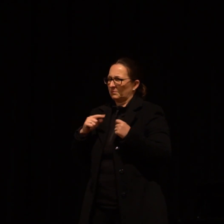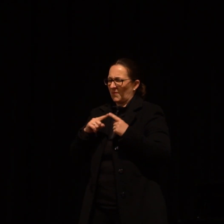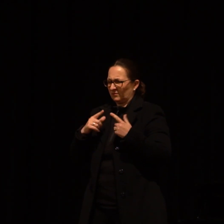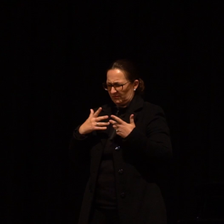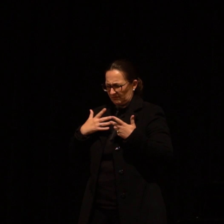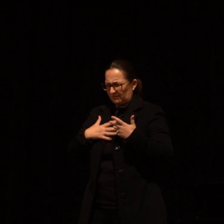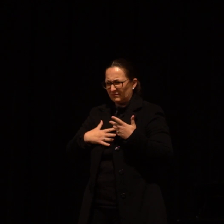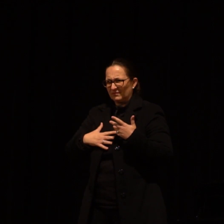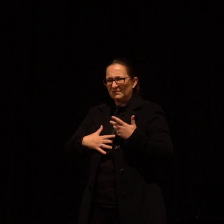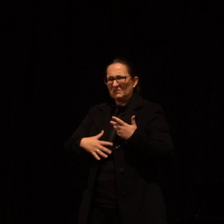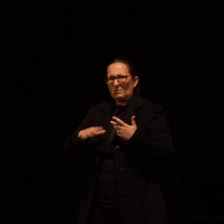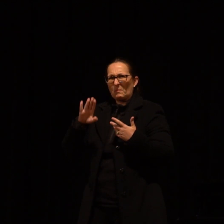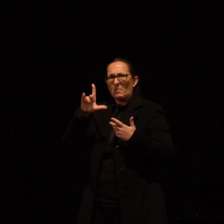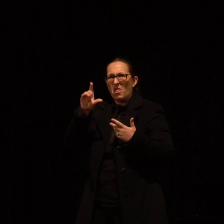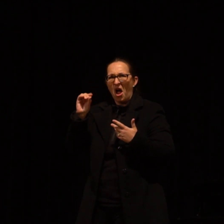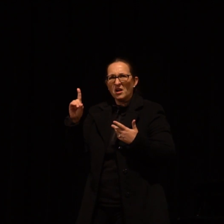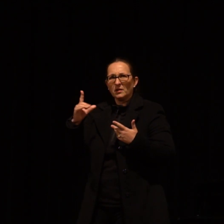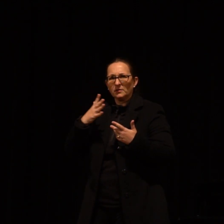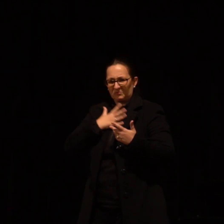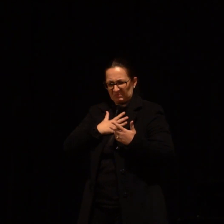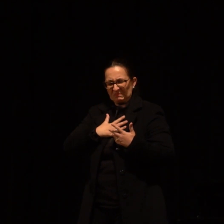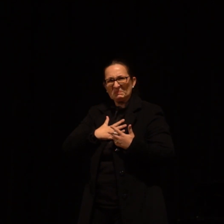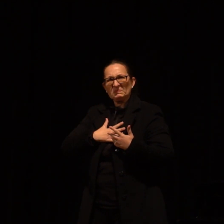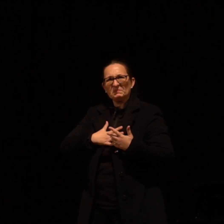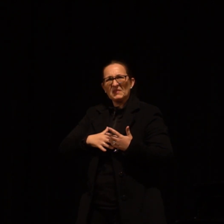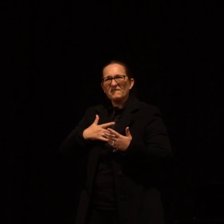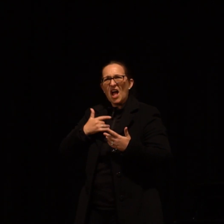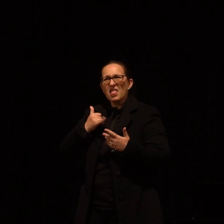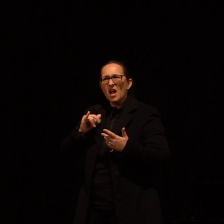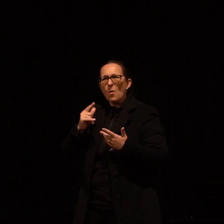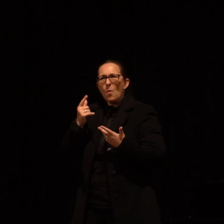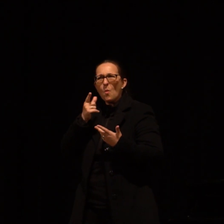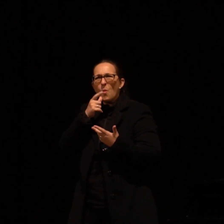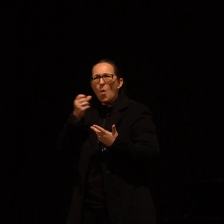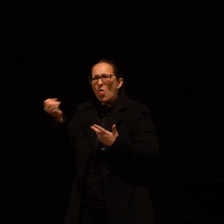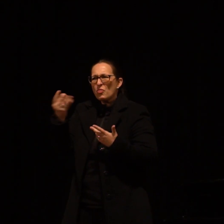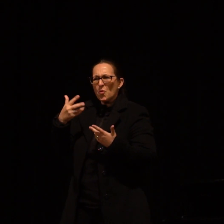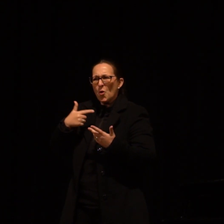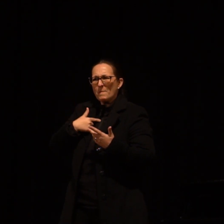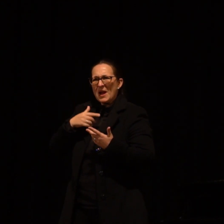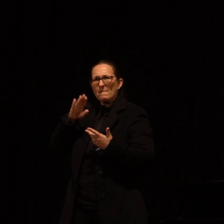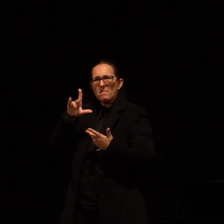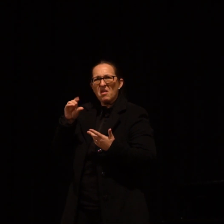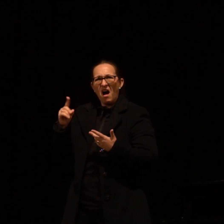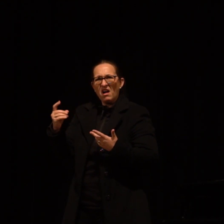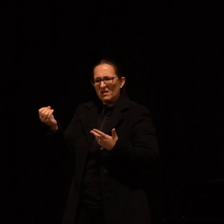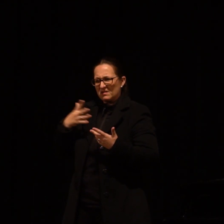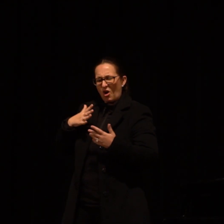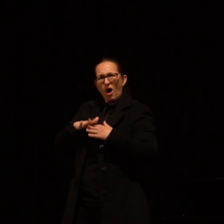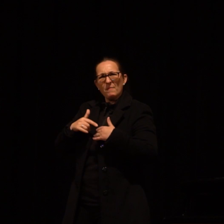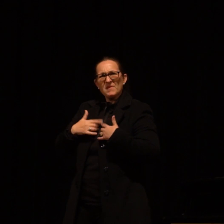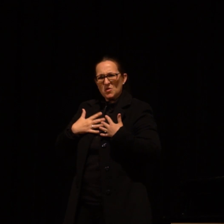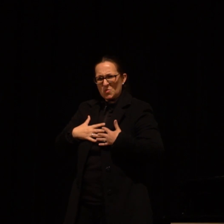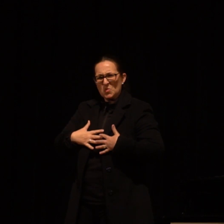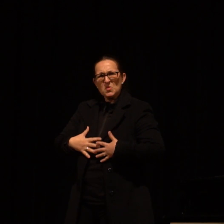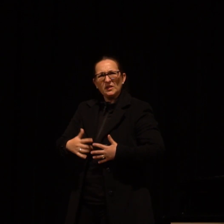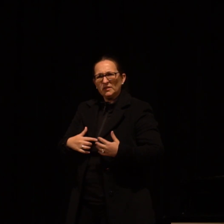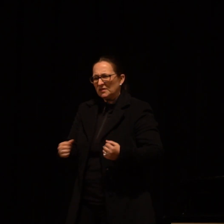I'm so cold, and there's blood. There's blood. I feel like somebody threw blood at me. There's blood all